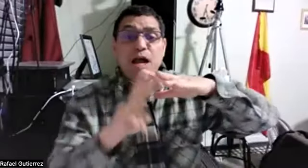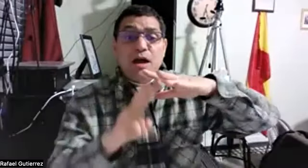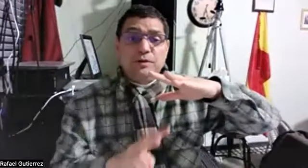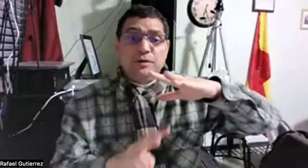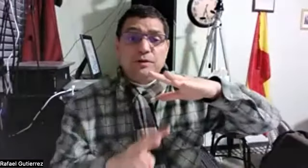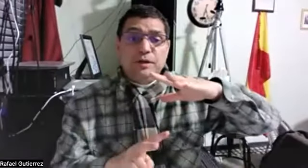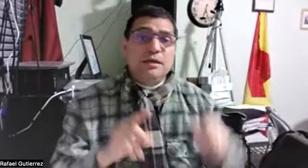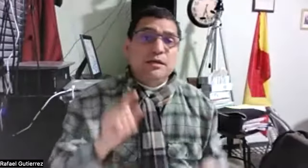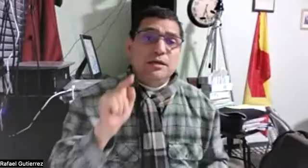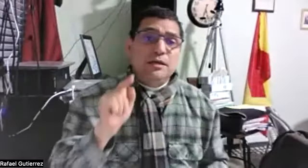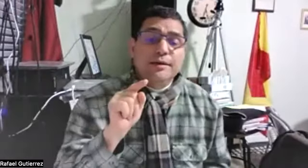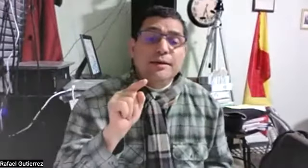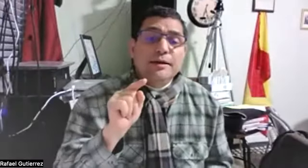drowned. He